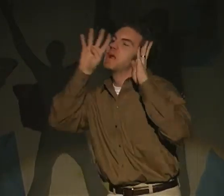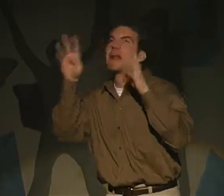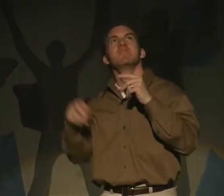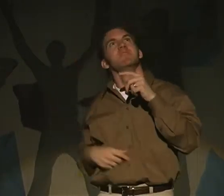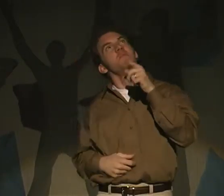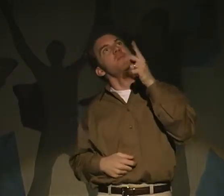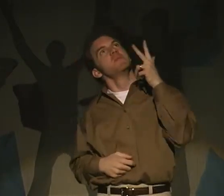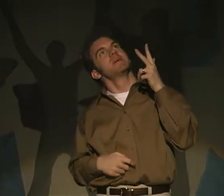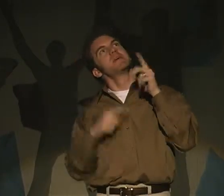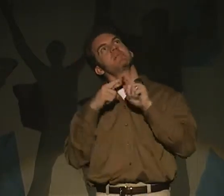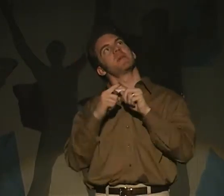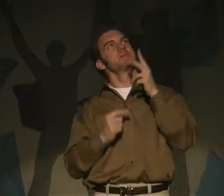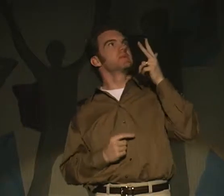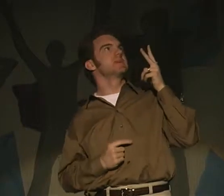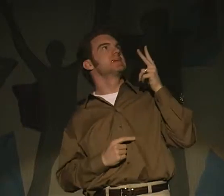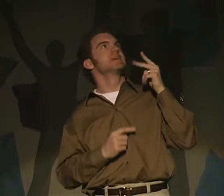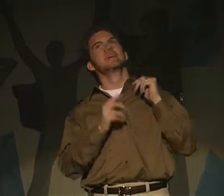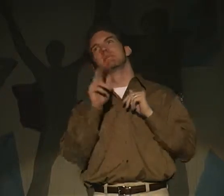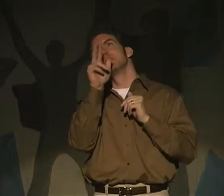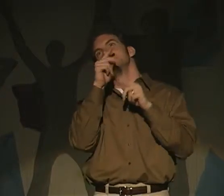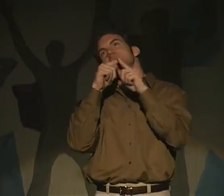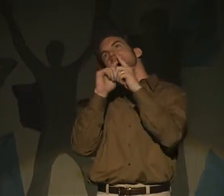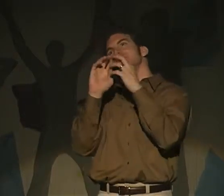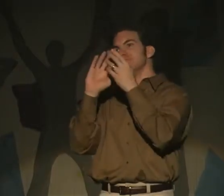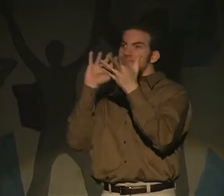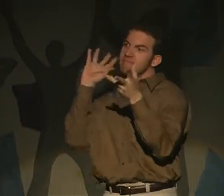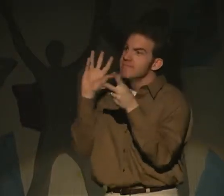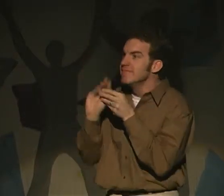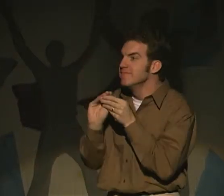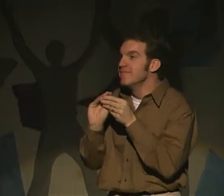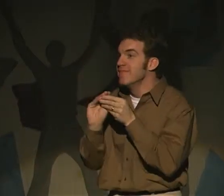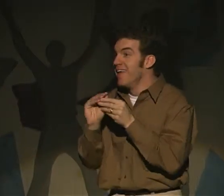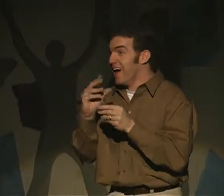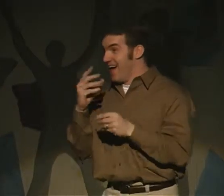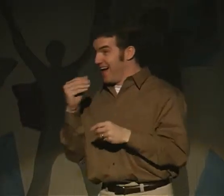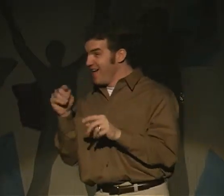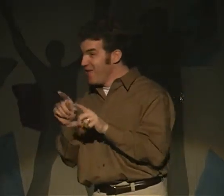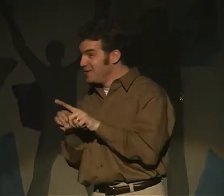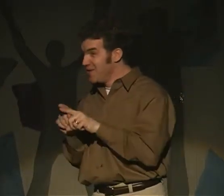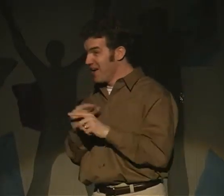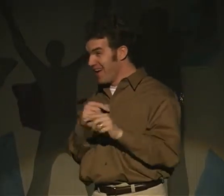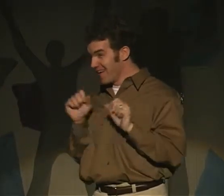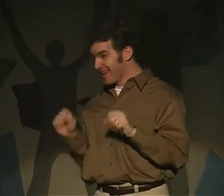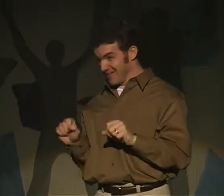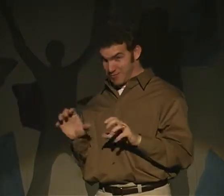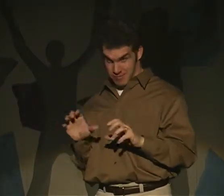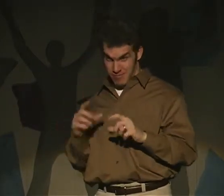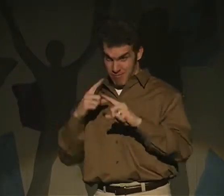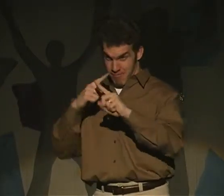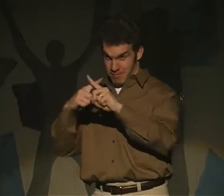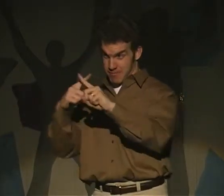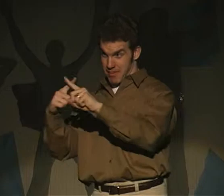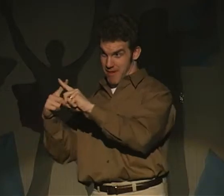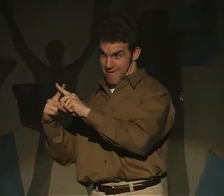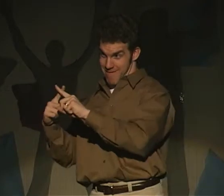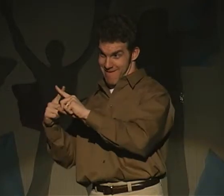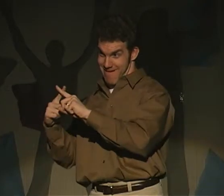I would come up with, well, there's three lights there and three lights there, so that's six. And also, I could do